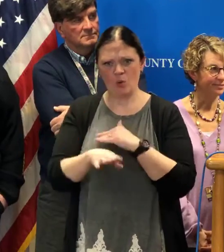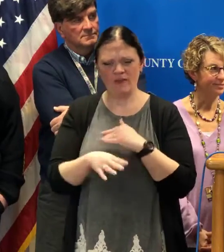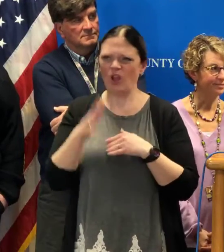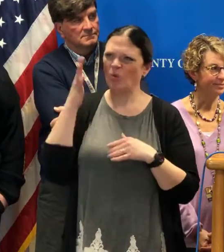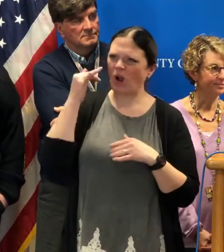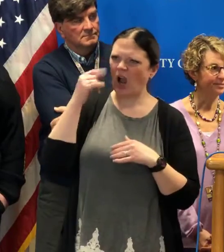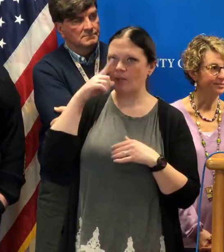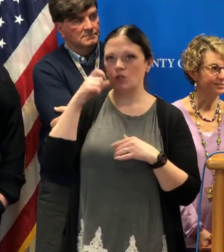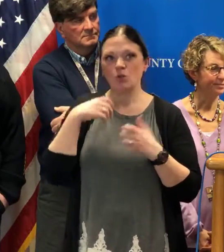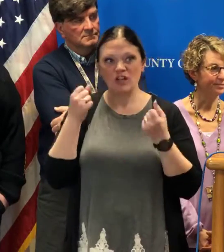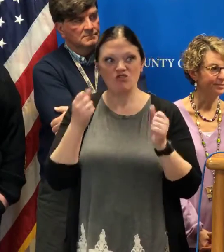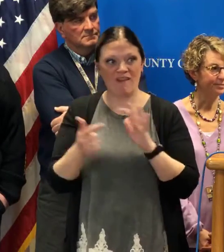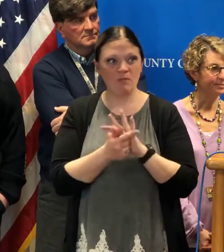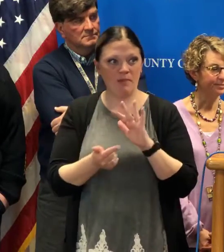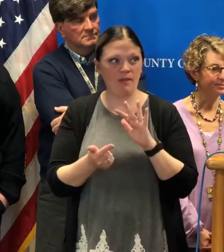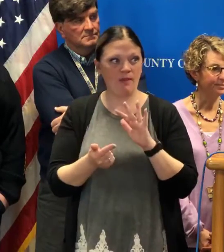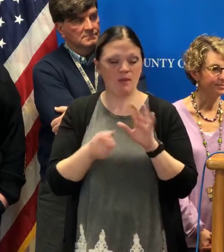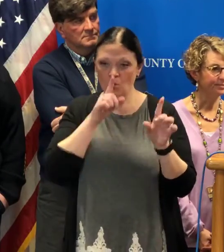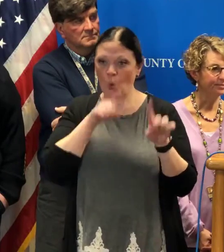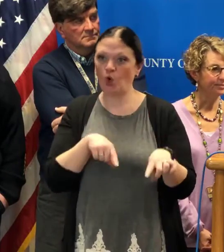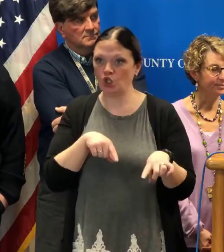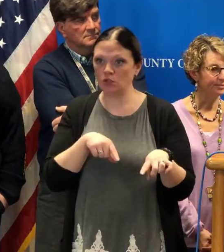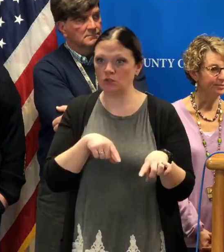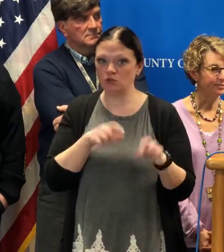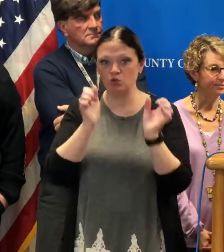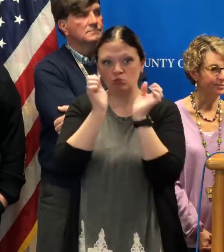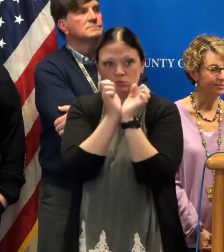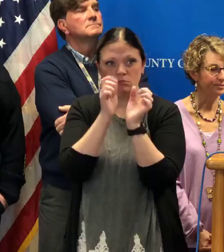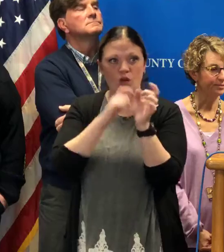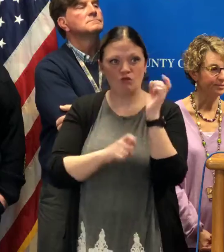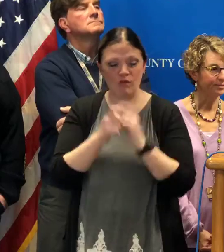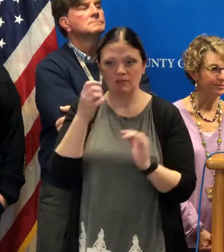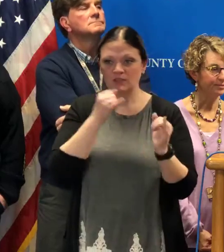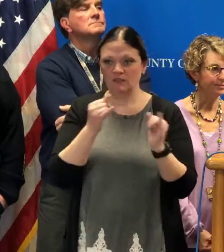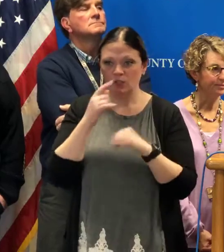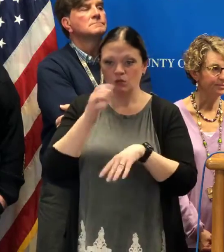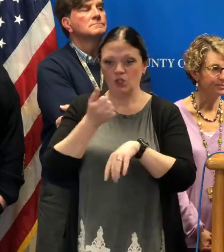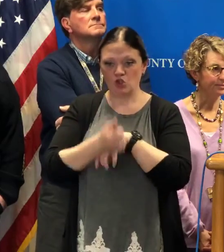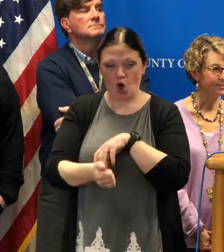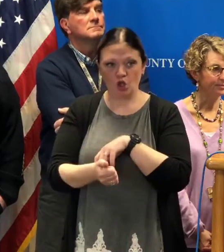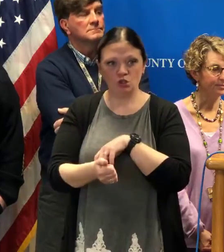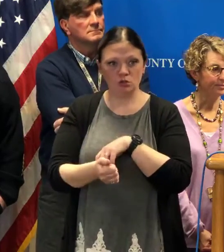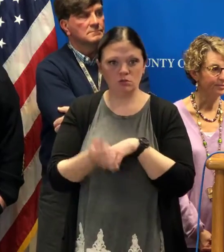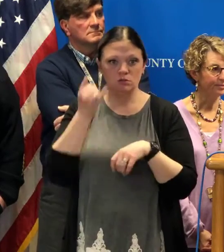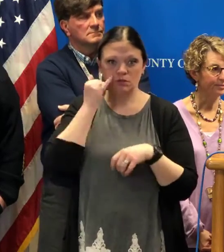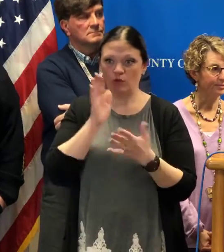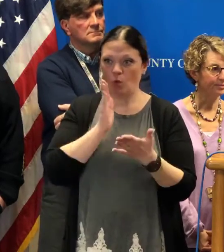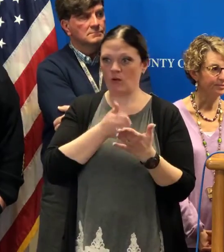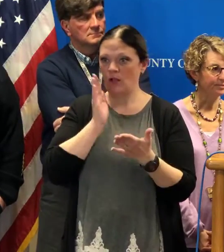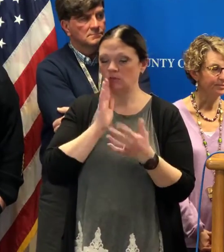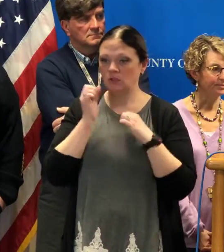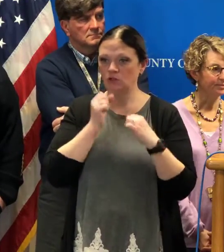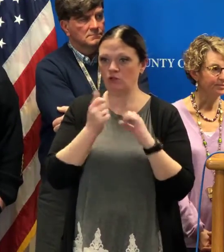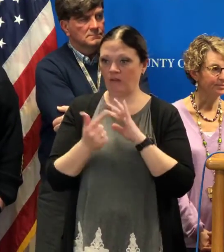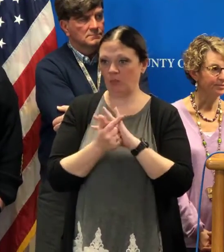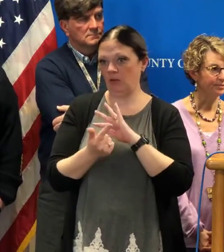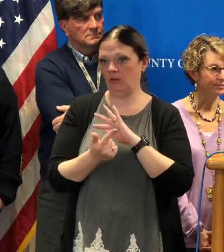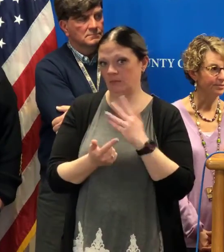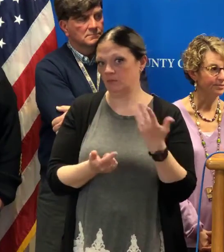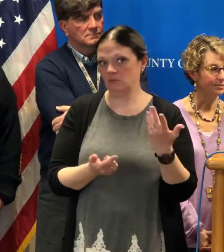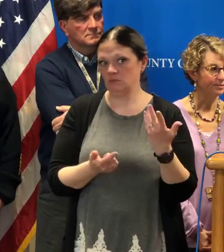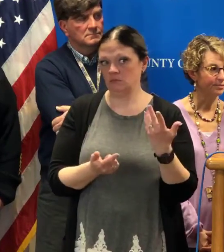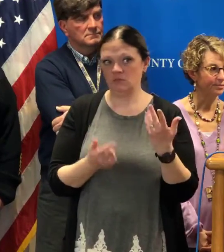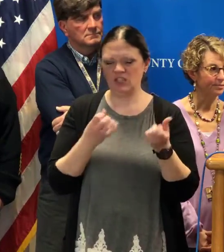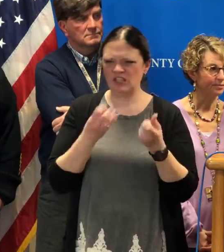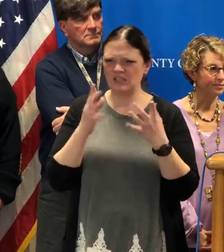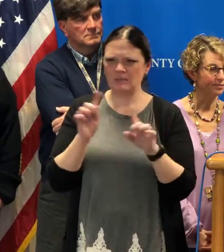Why? Because we had a driving ban and orders to arrest individuals and charge them with a misdemeanor if they violated the driving ban in certain locations. So